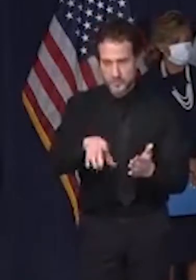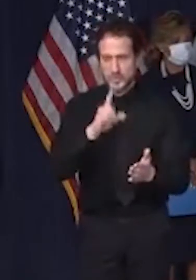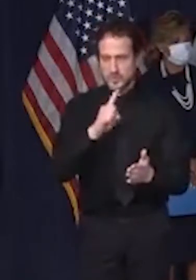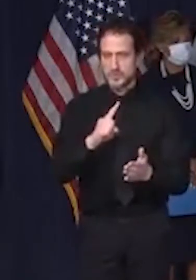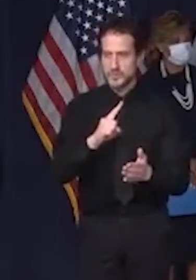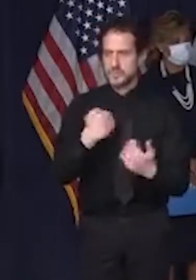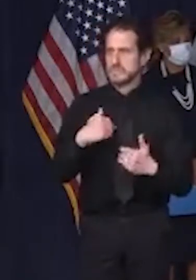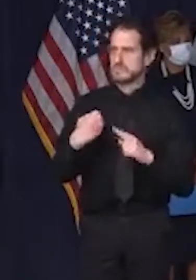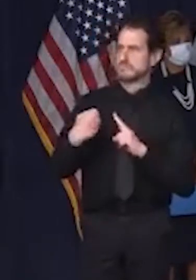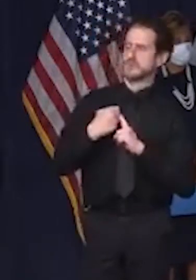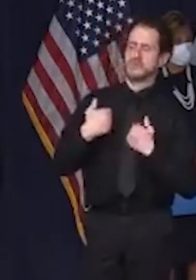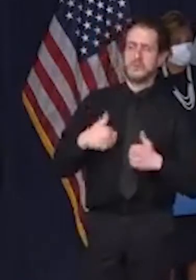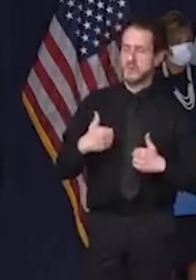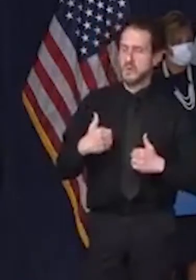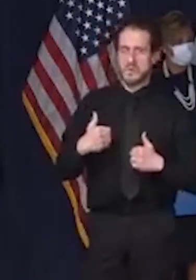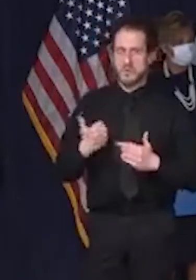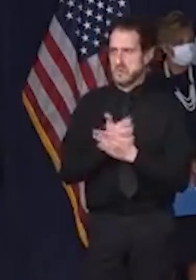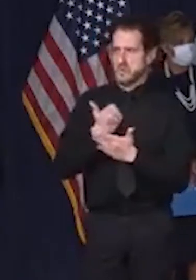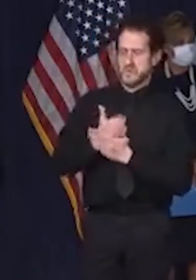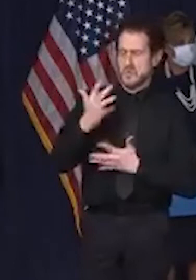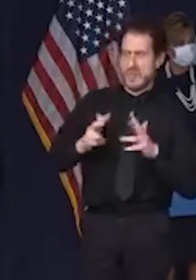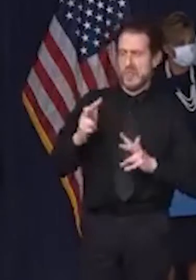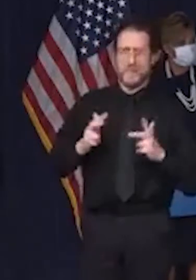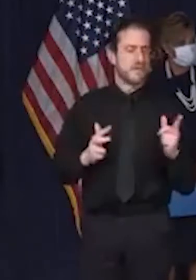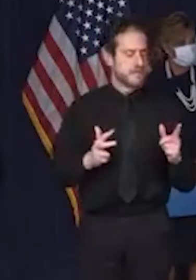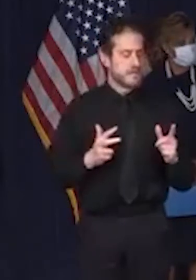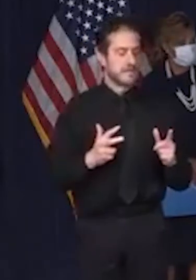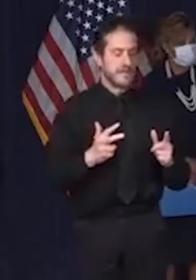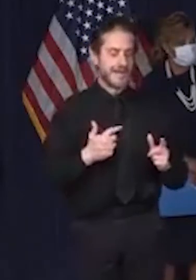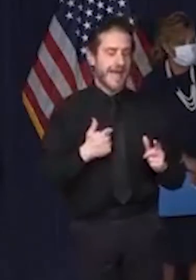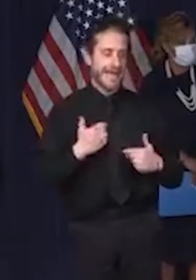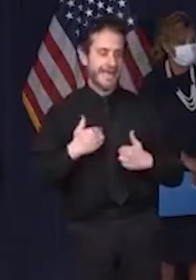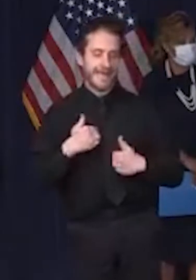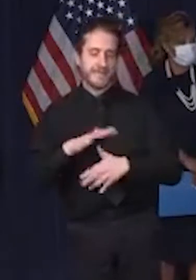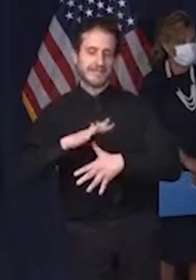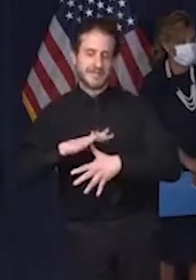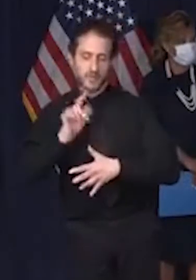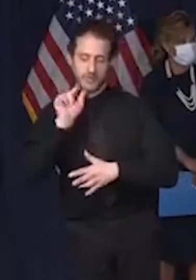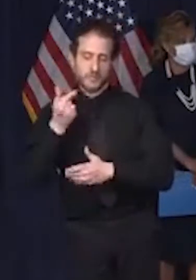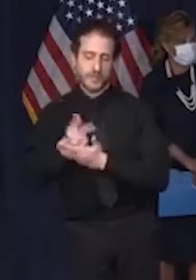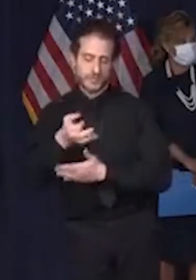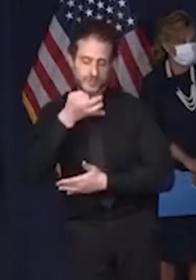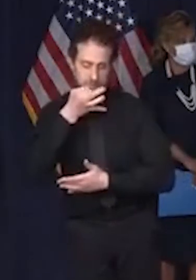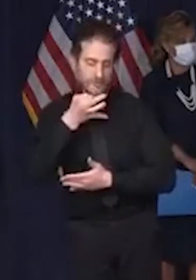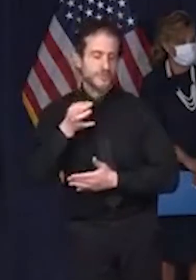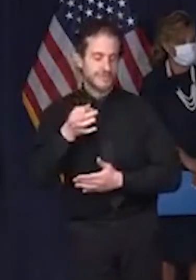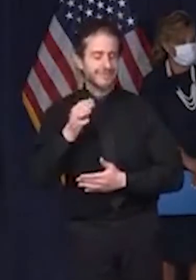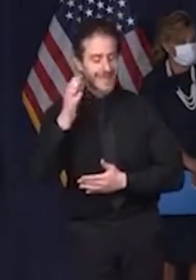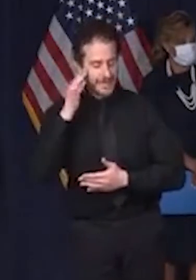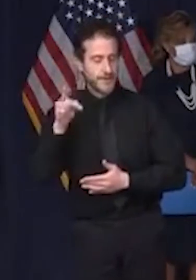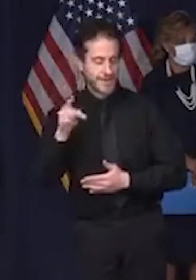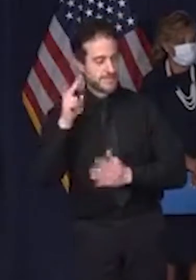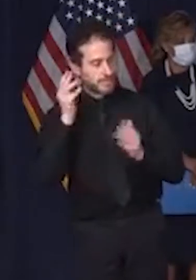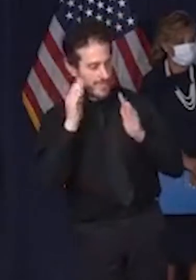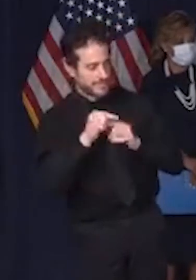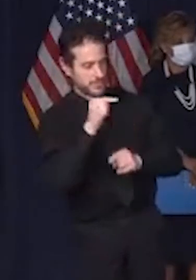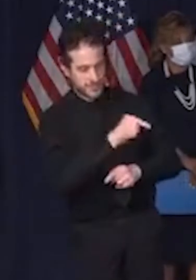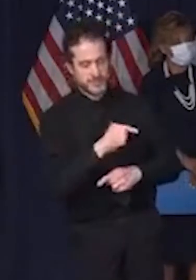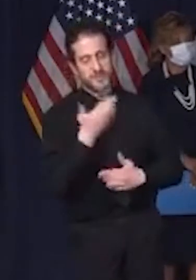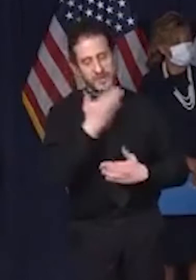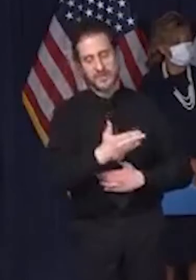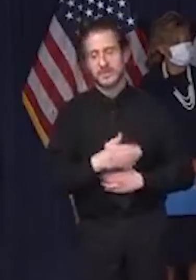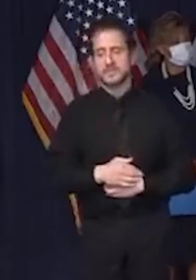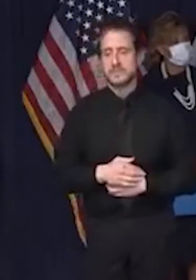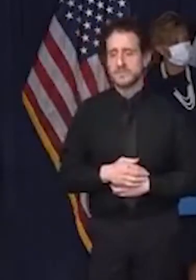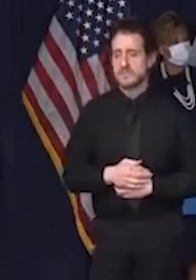a mother of a graduating senior, I'm sure my son heard you. Thank you. With today's announcement, I imagine parents and students